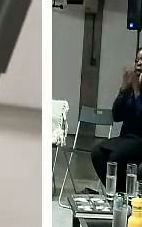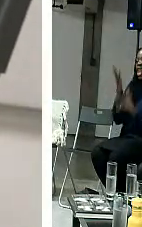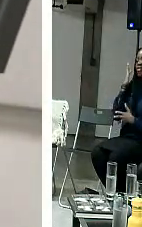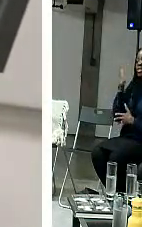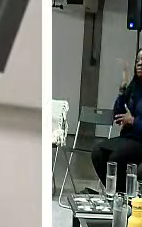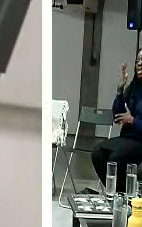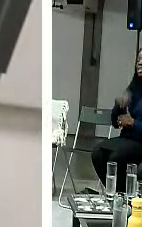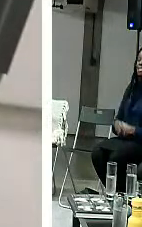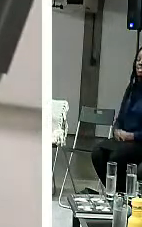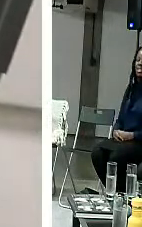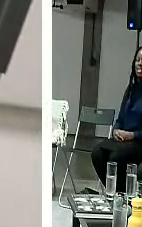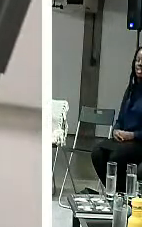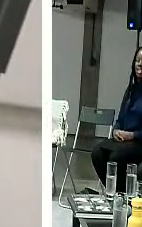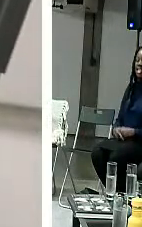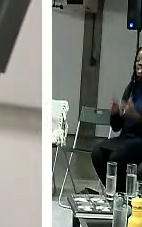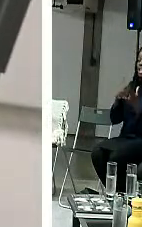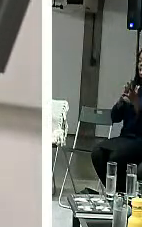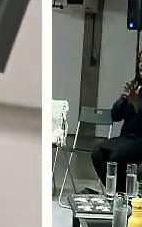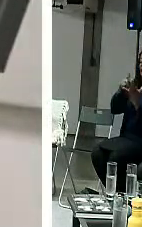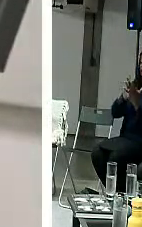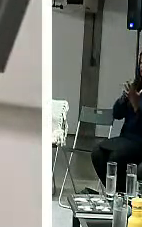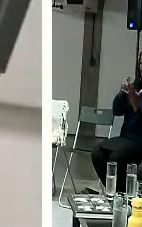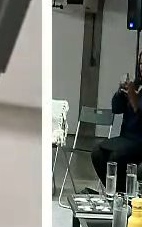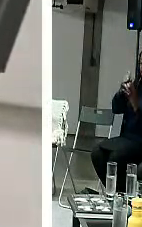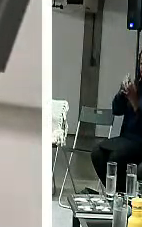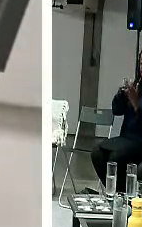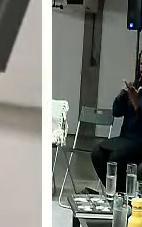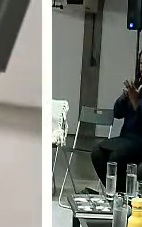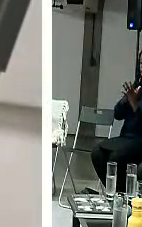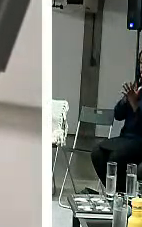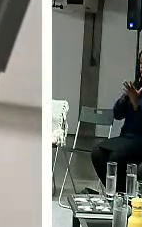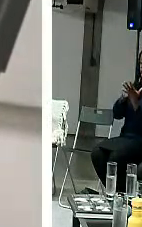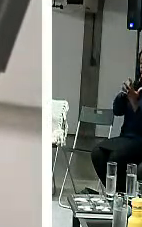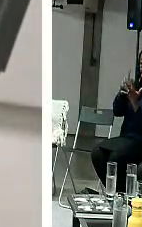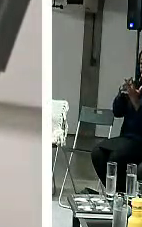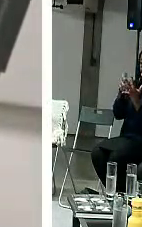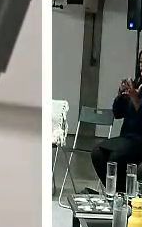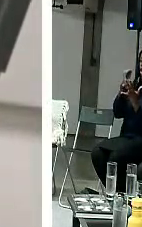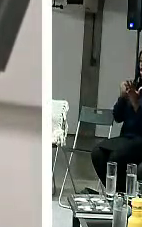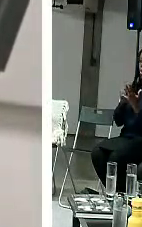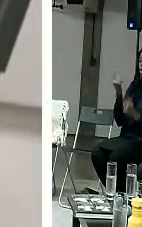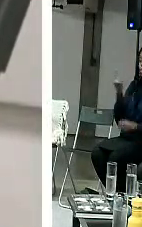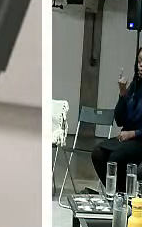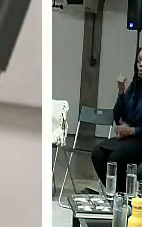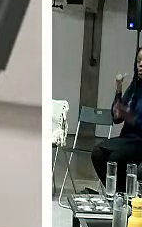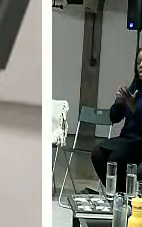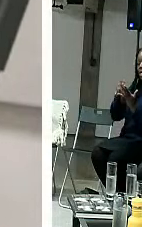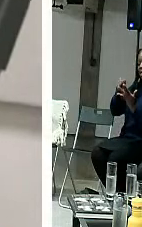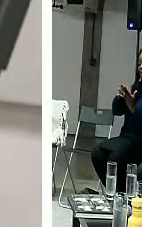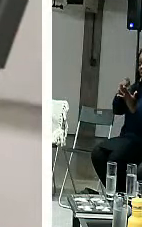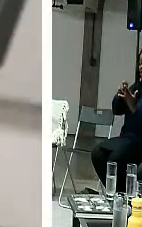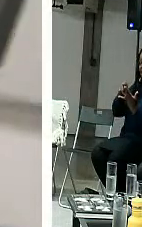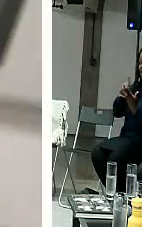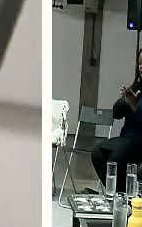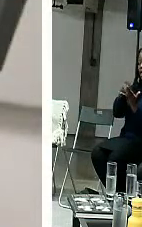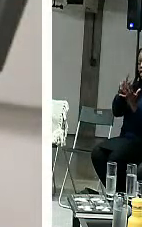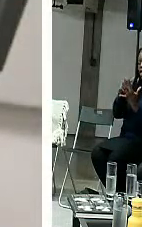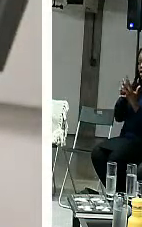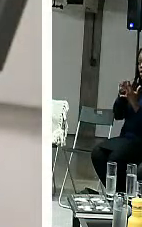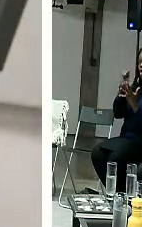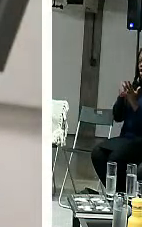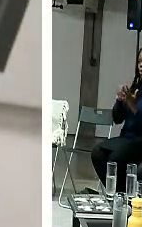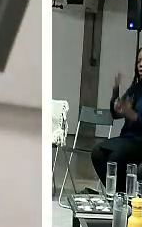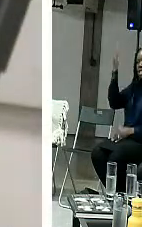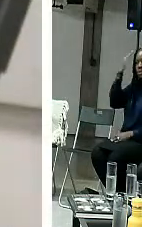speakers. So Ajibola Lewis, who is sat right next to me, is Shani Lewis's mother, and so a proud mother of